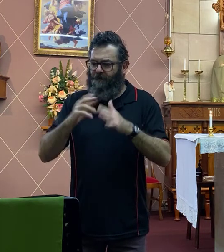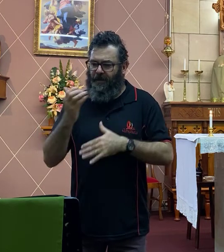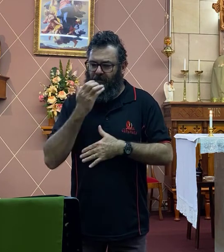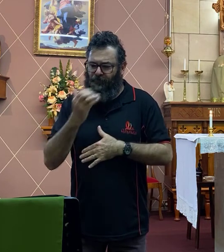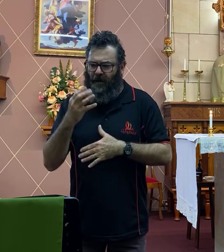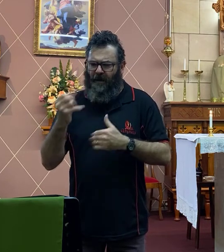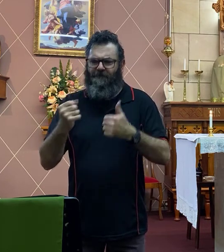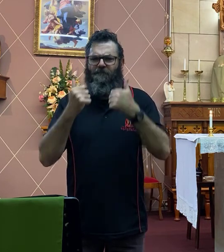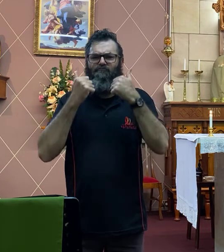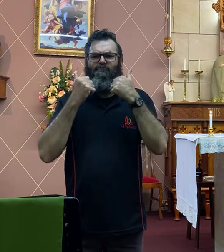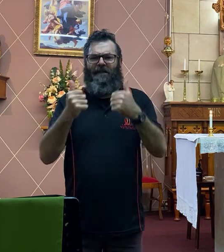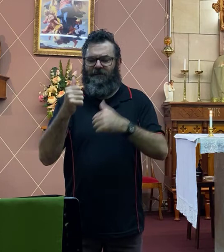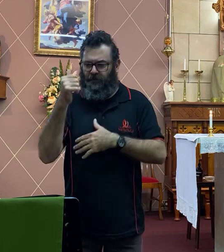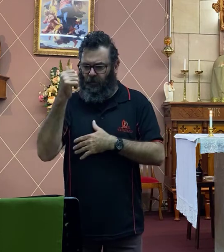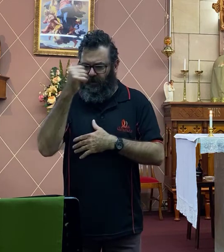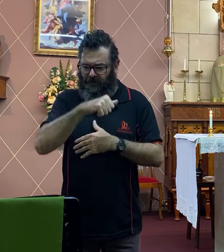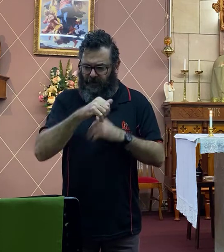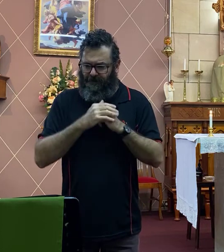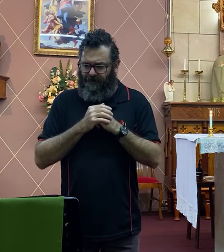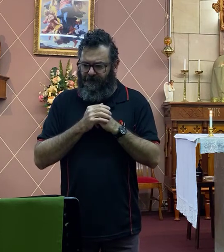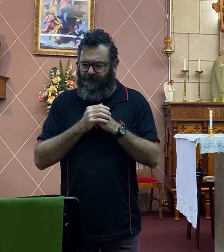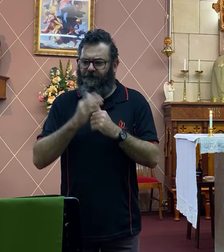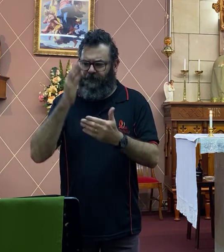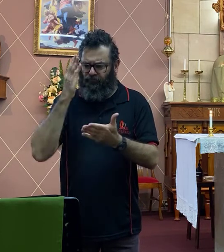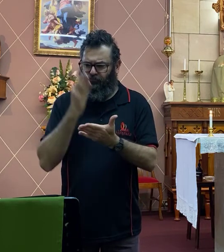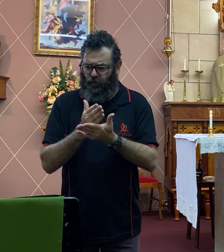they will say, 'The people of Israel,